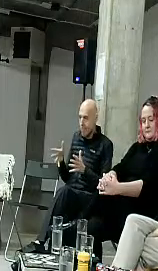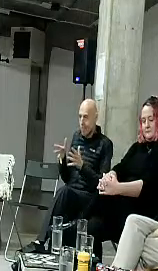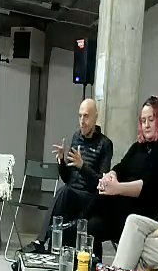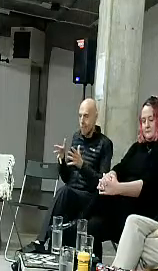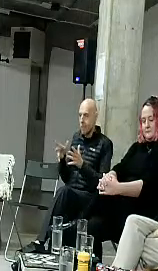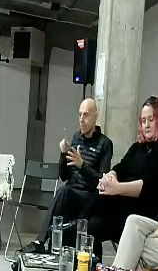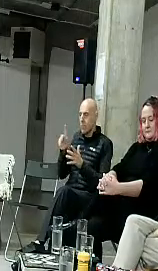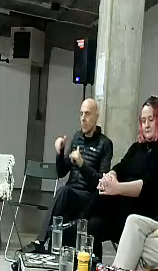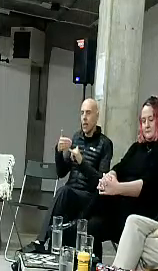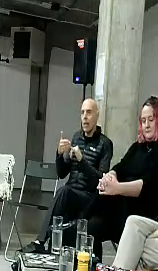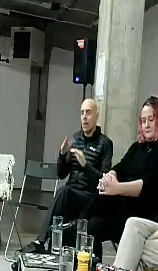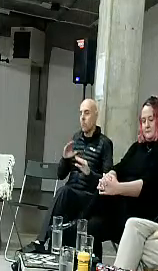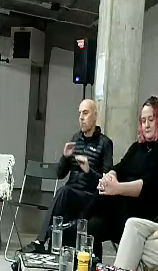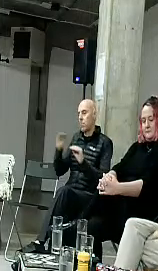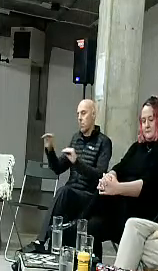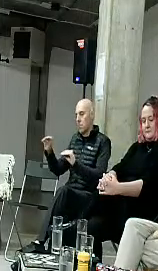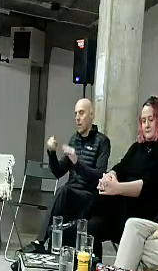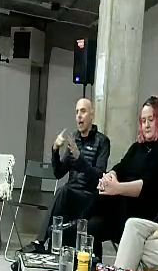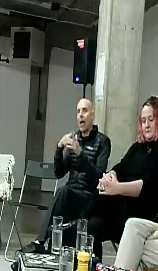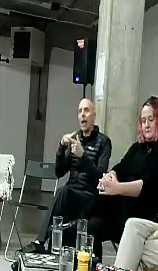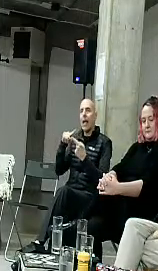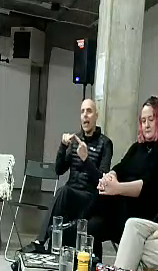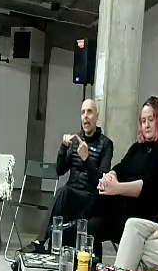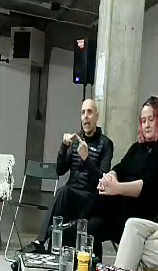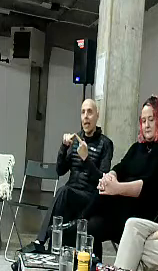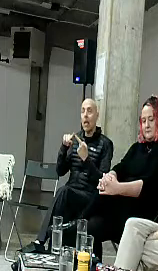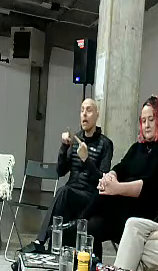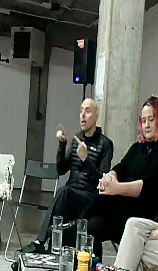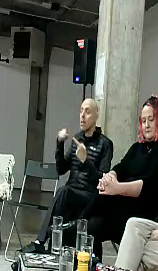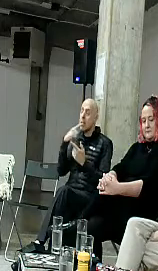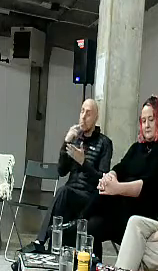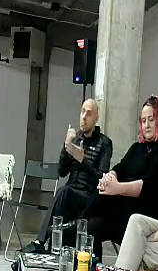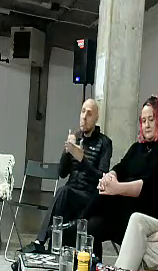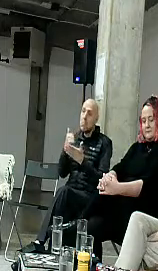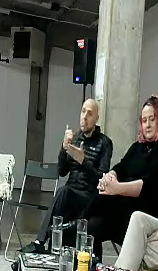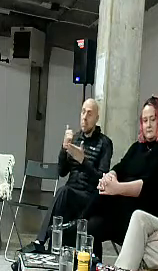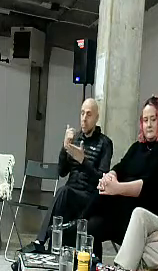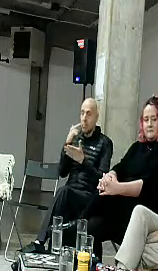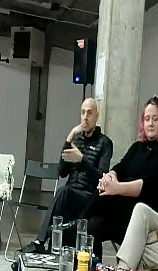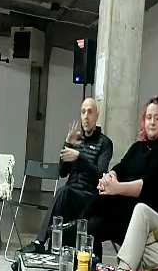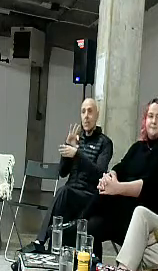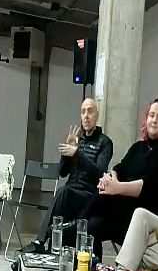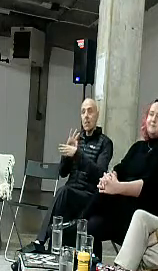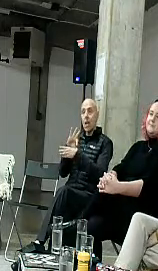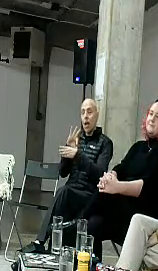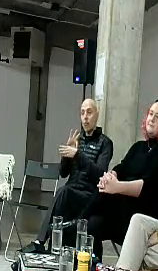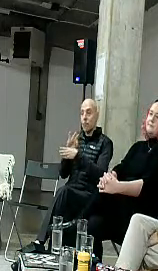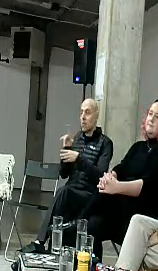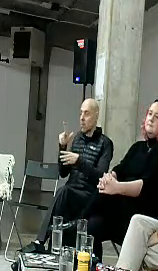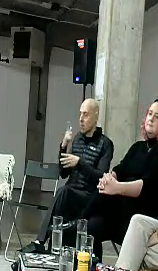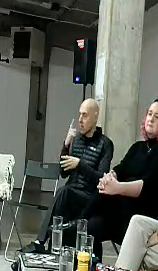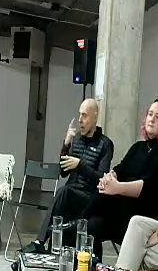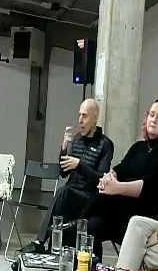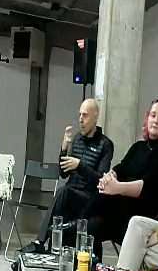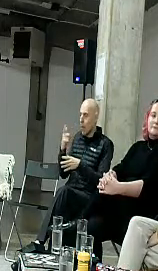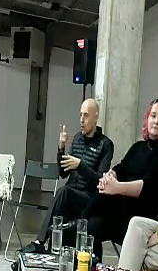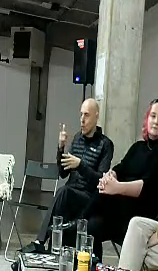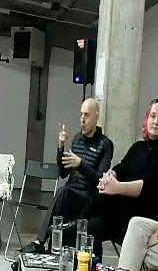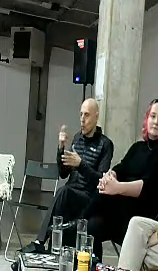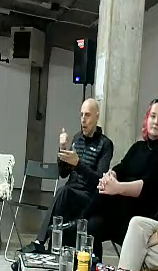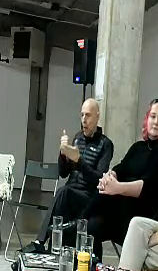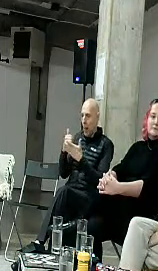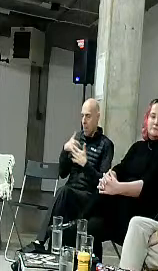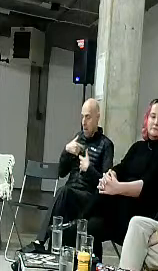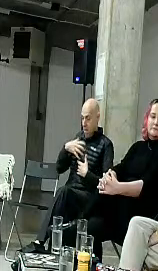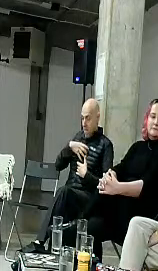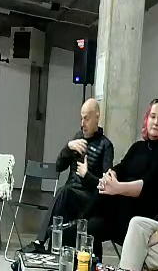He ended up in A&E, and there was a fantastic psychiatrist who was able to bring him down from his